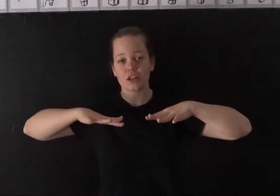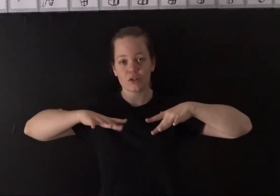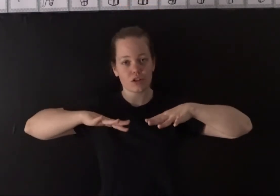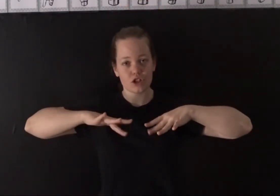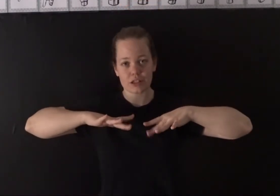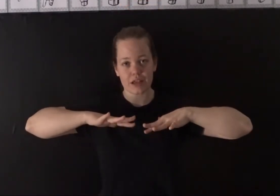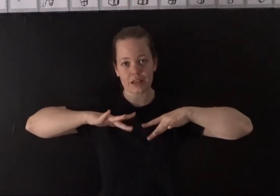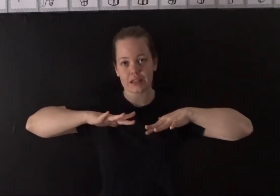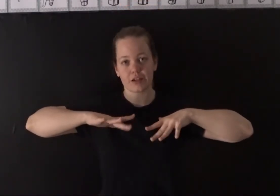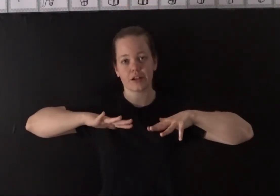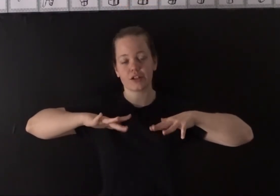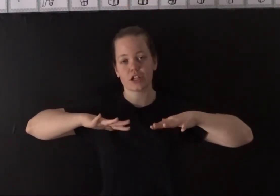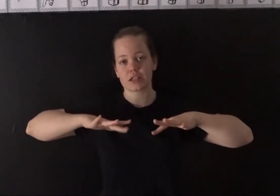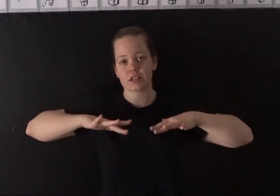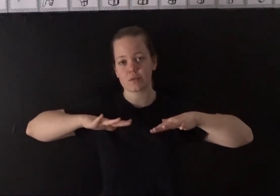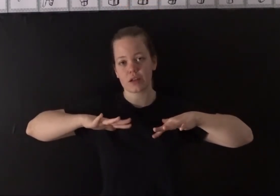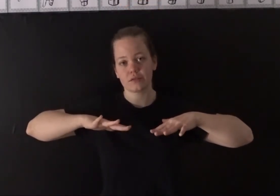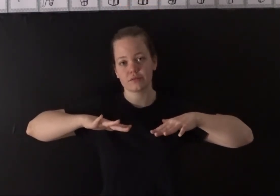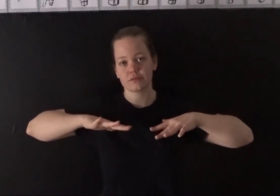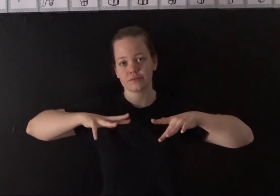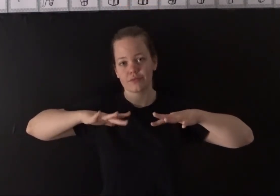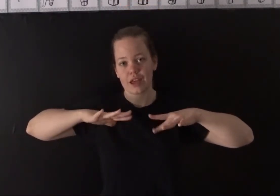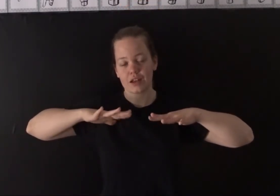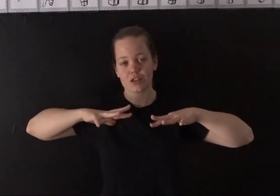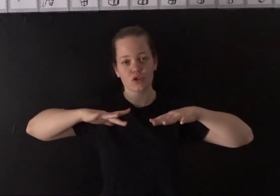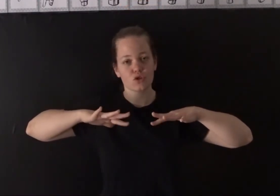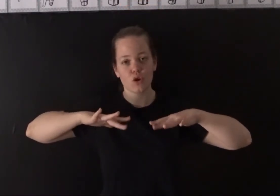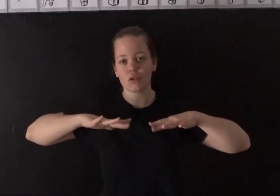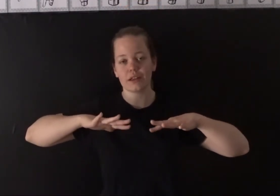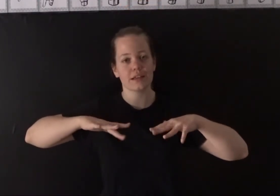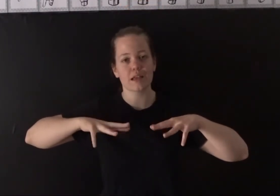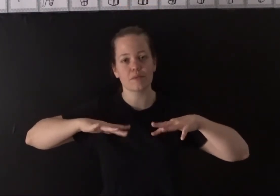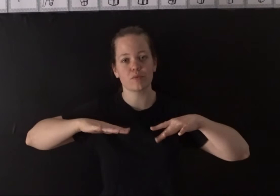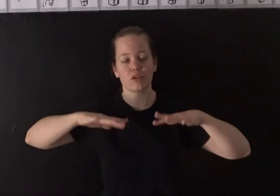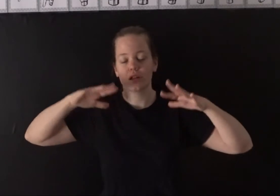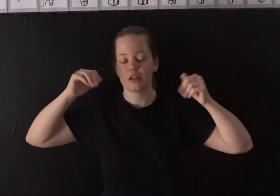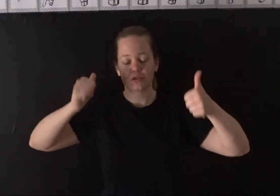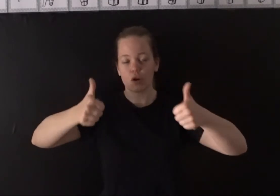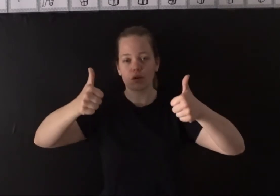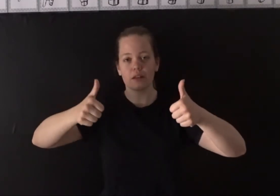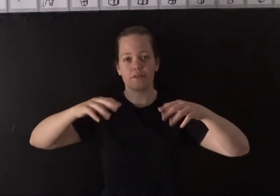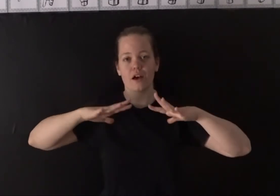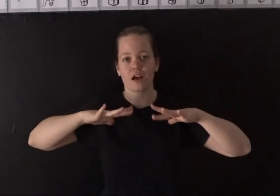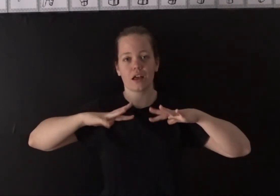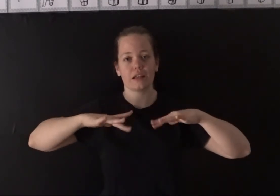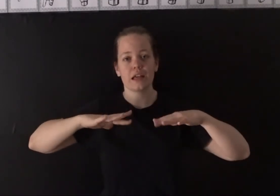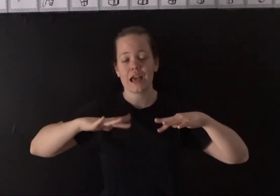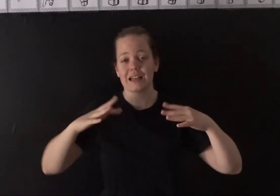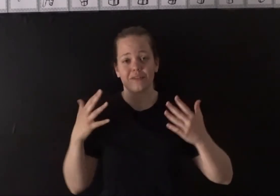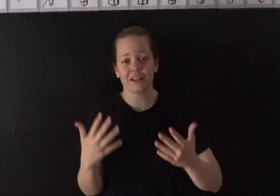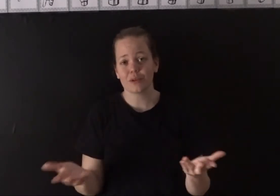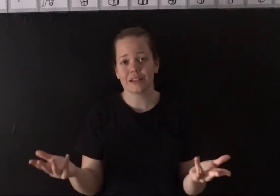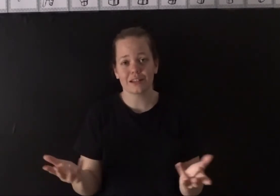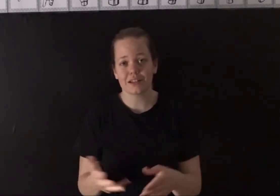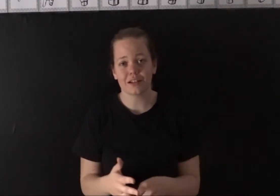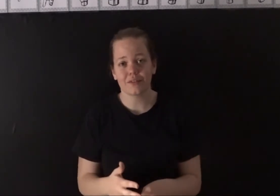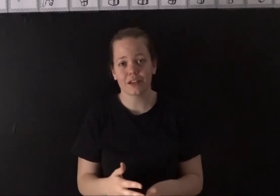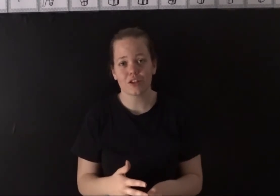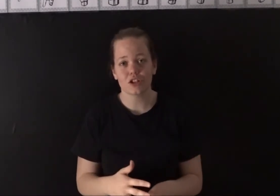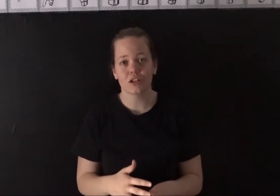you could just sign it here at your chest as well. That is totally acceptable, totally fine, and if anyone needed clarification, it